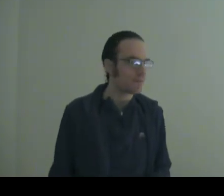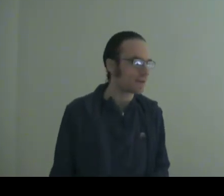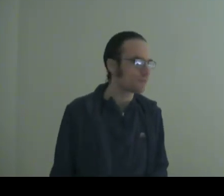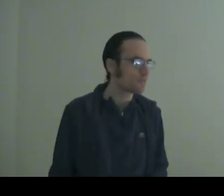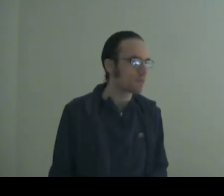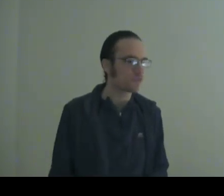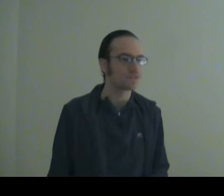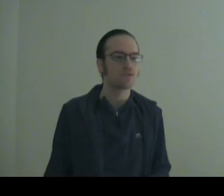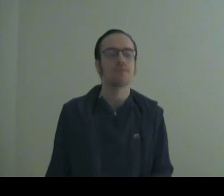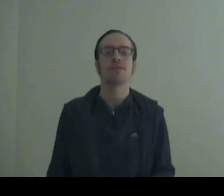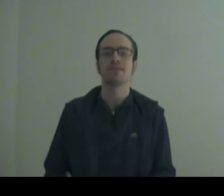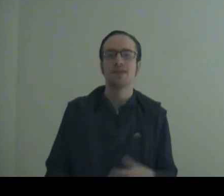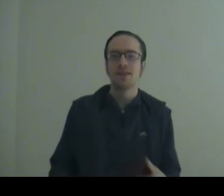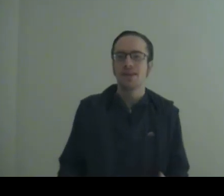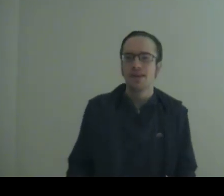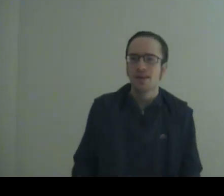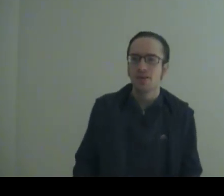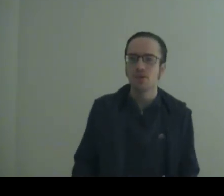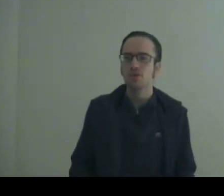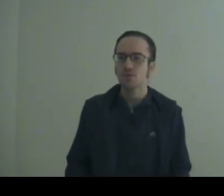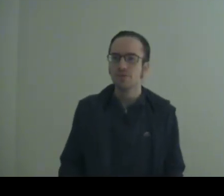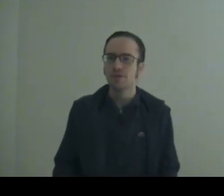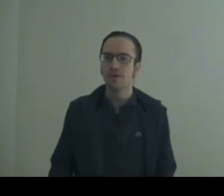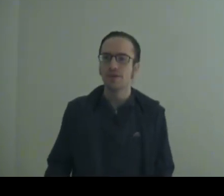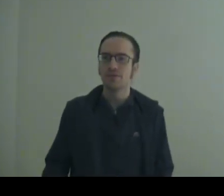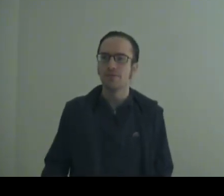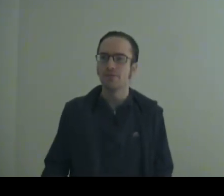don't remember what it's called, but the group, the